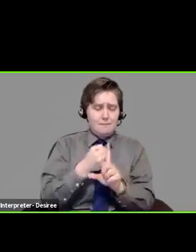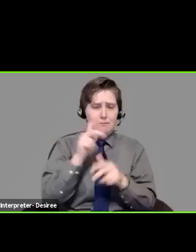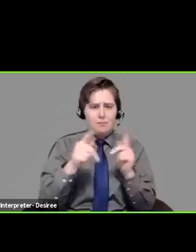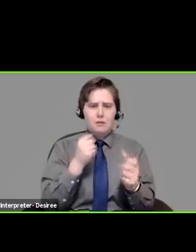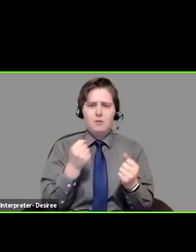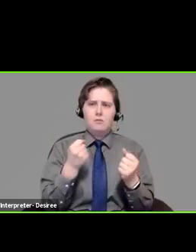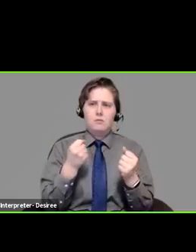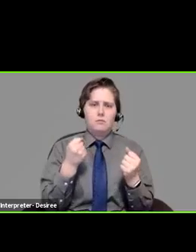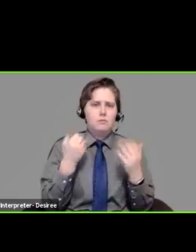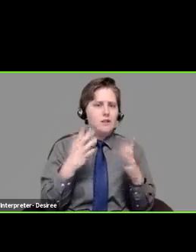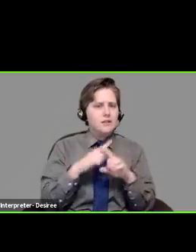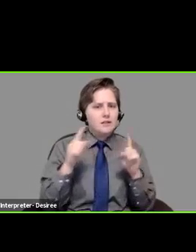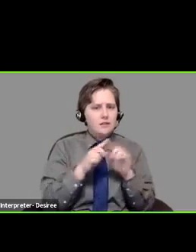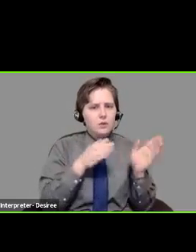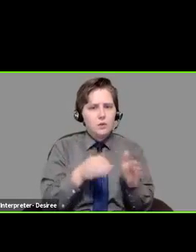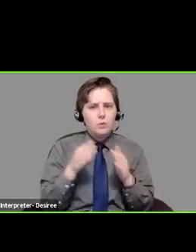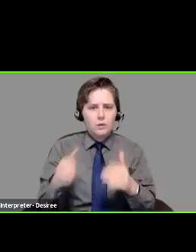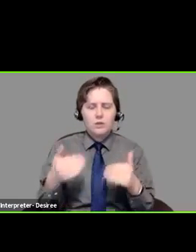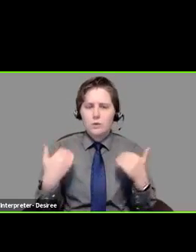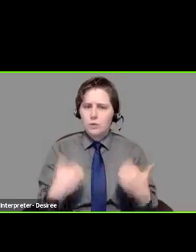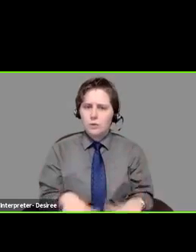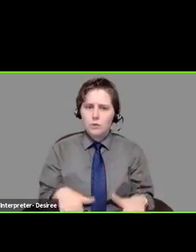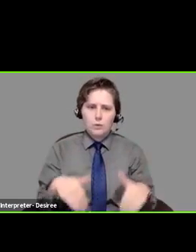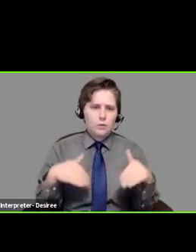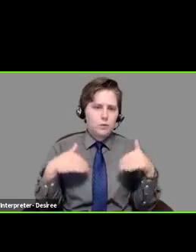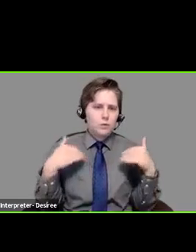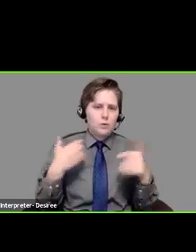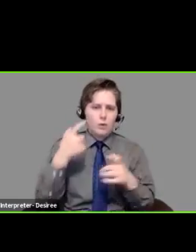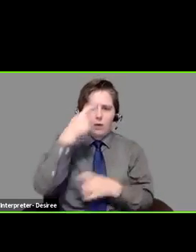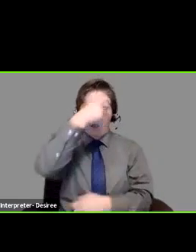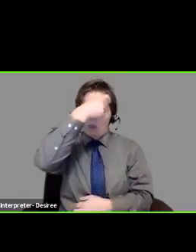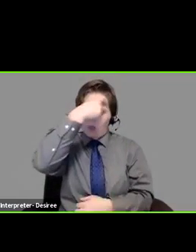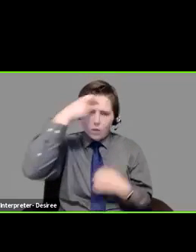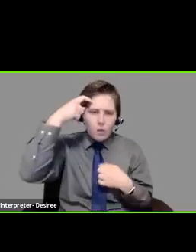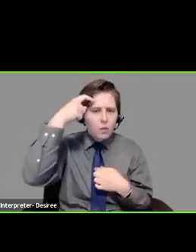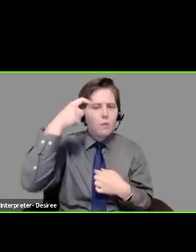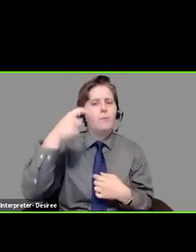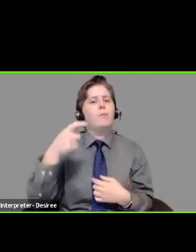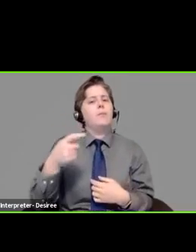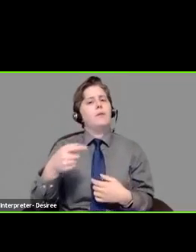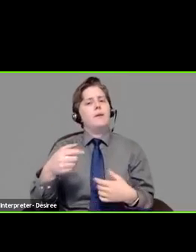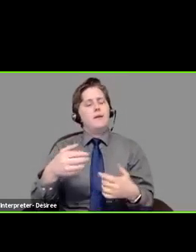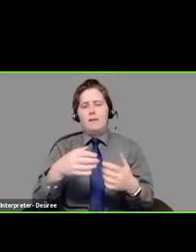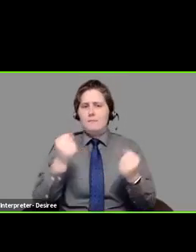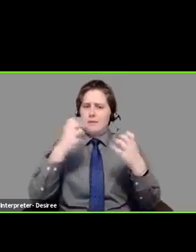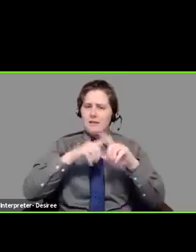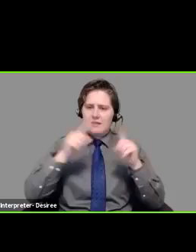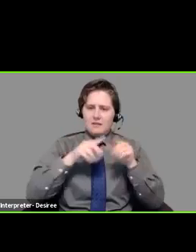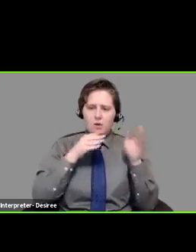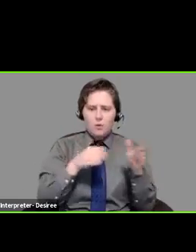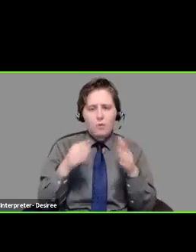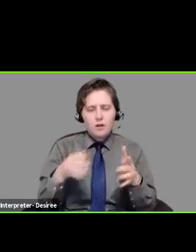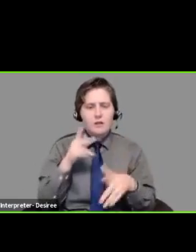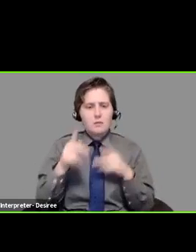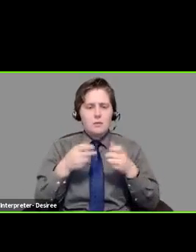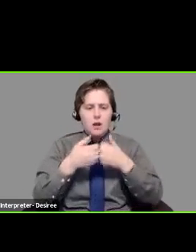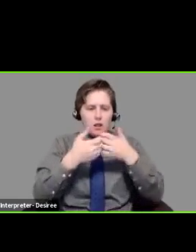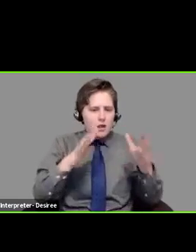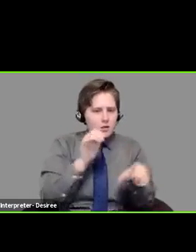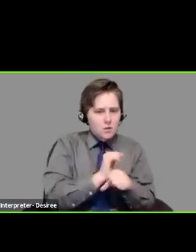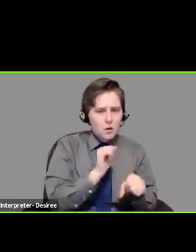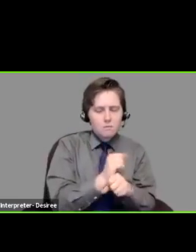such ways that it's really traumatic to them. It's traumatic in lots of different ways in terms of people have lost their